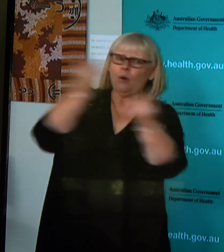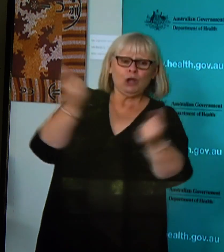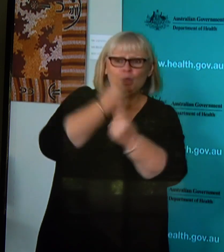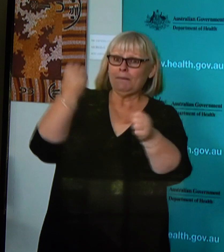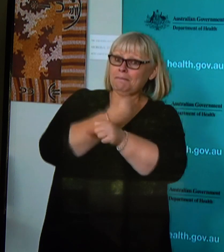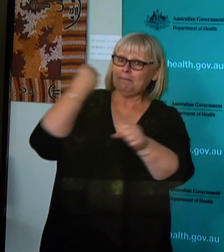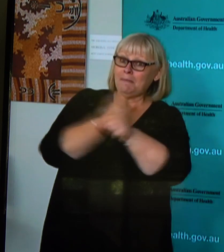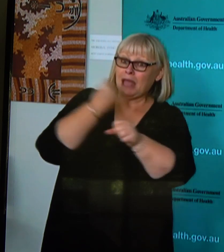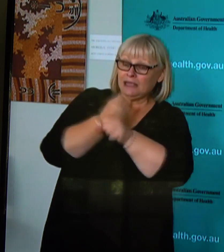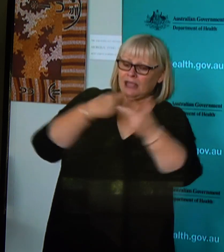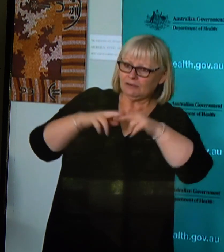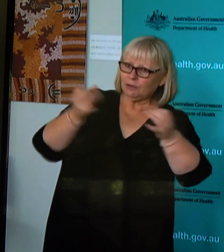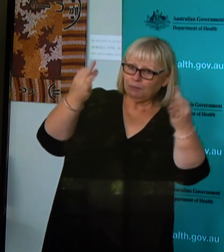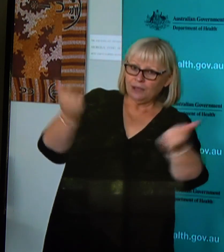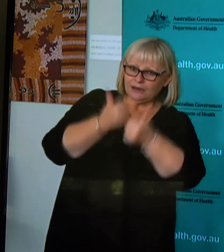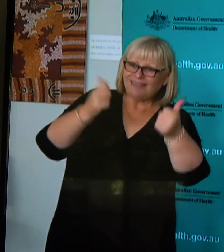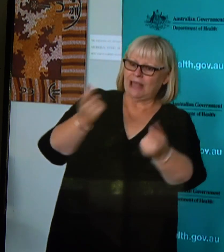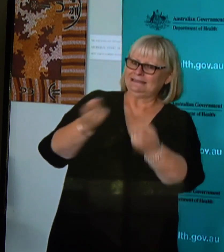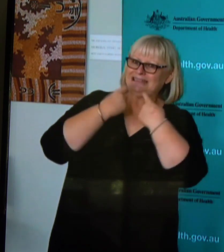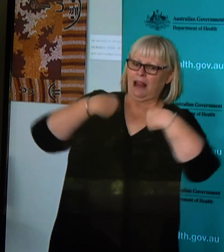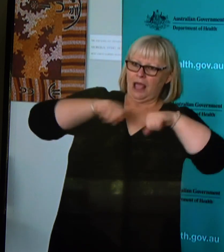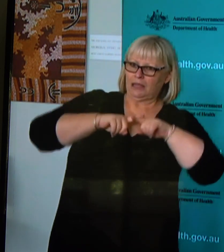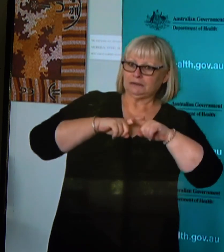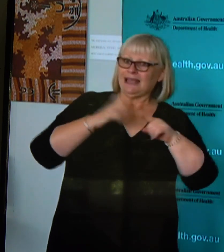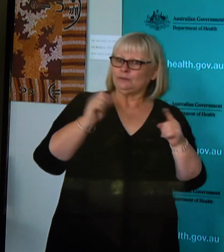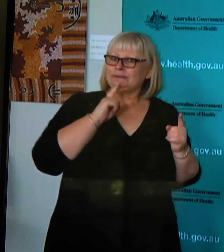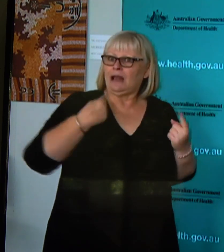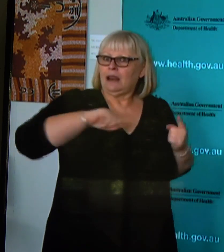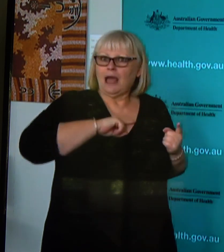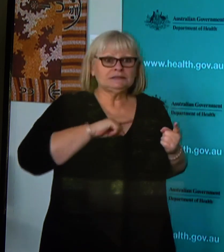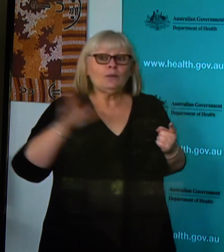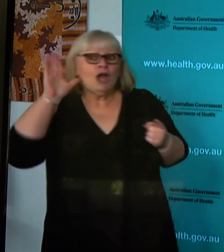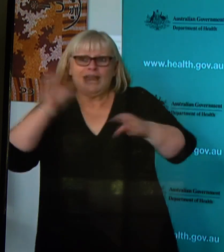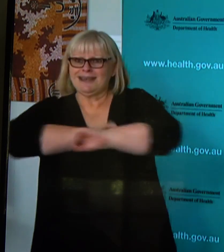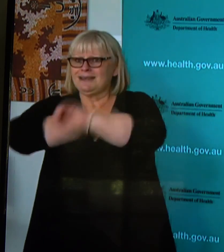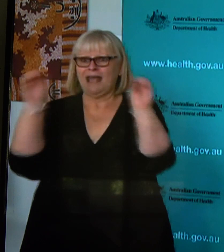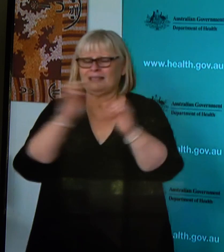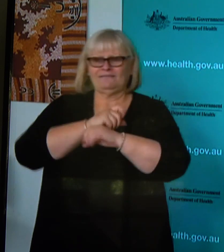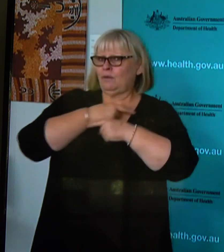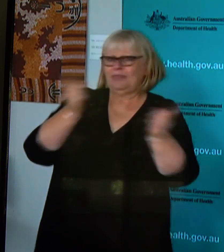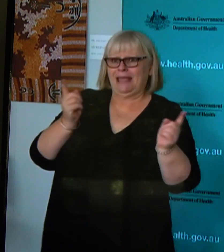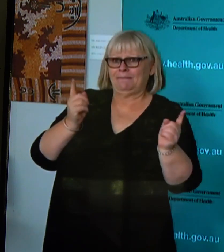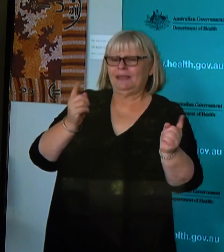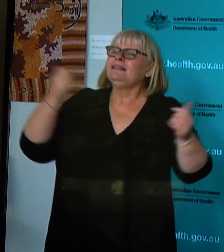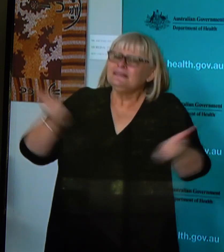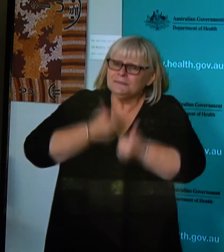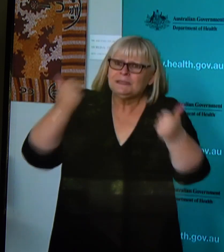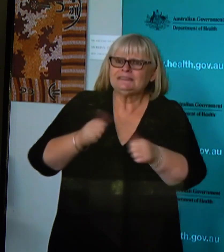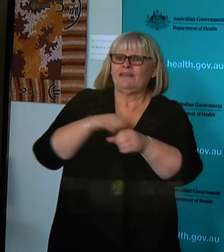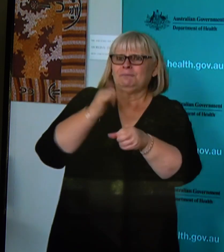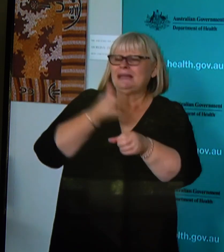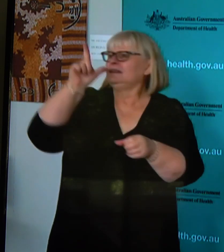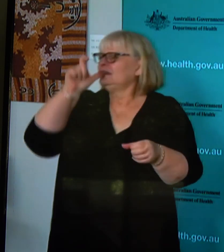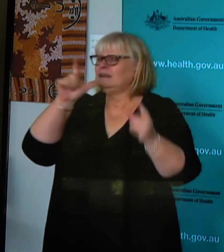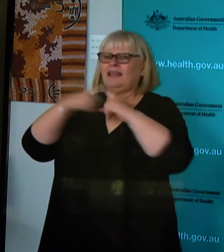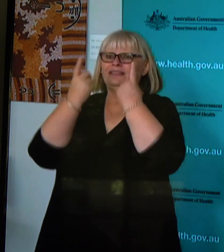they must tell us if there is a shortage now or shortly into the future. And we have not had that from any of the suppliers. It